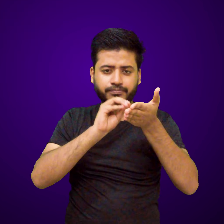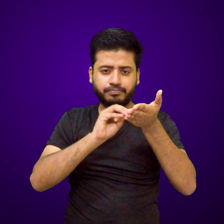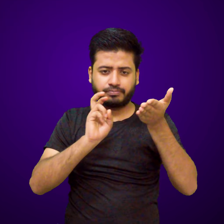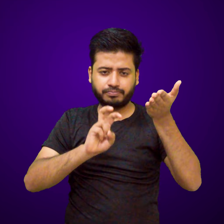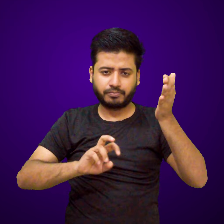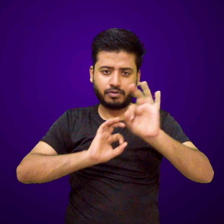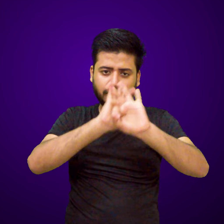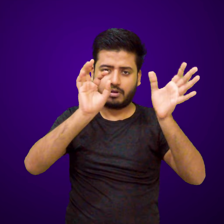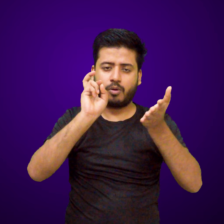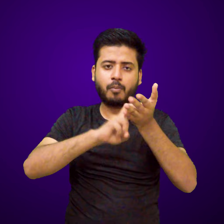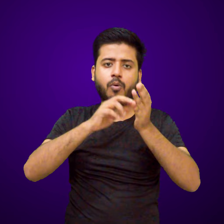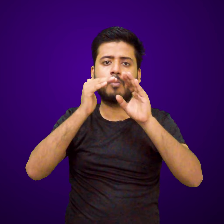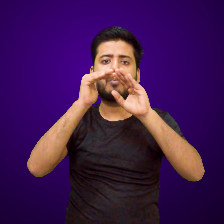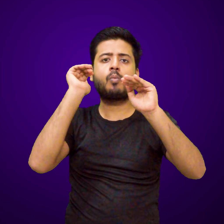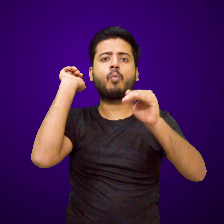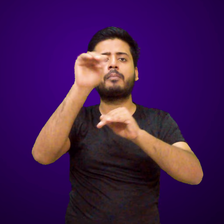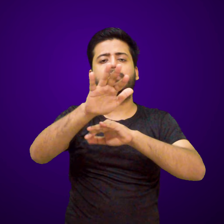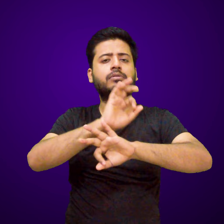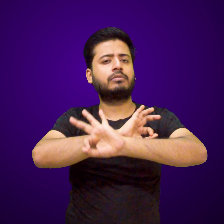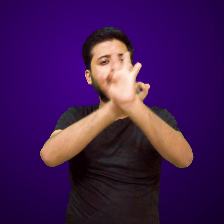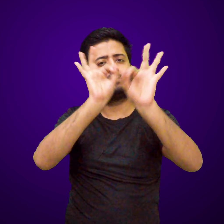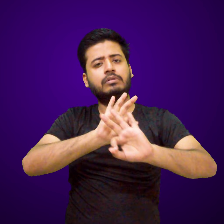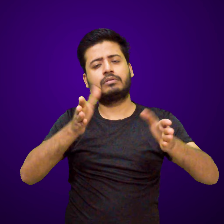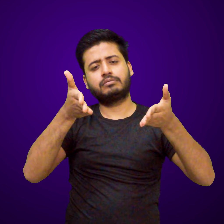want to buy. Add to cart. Once